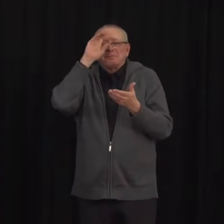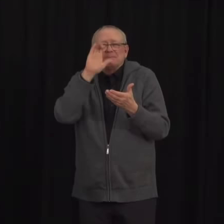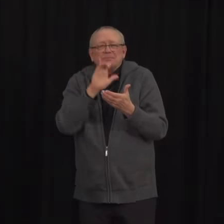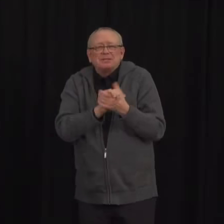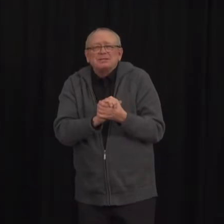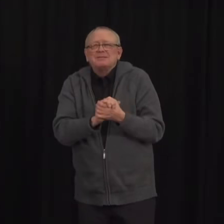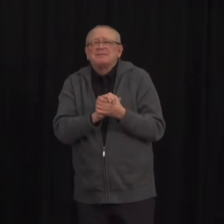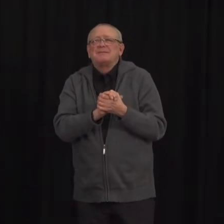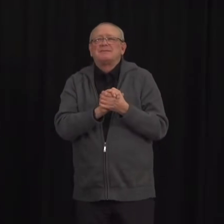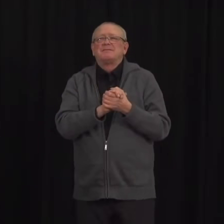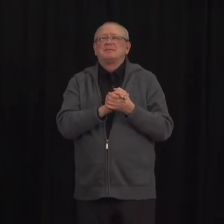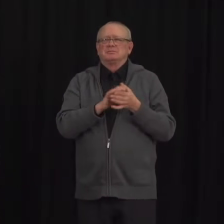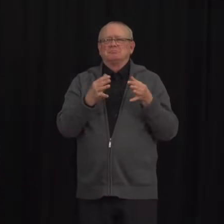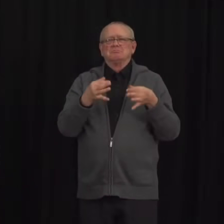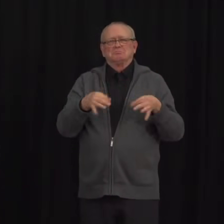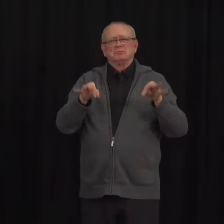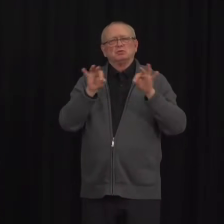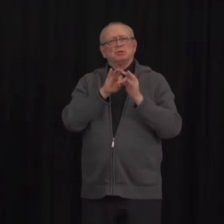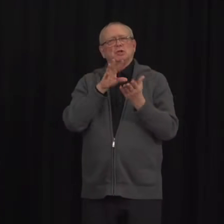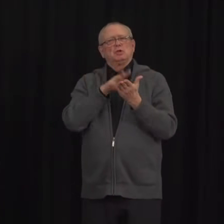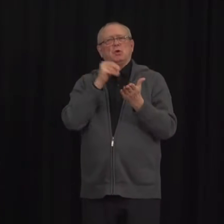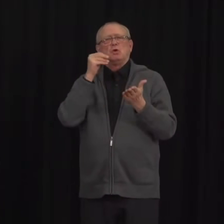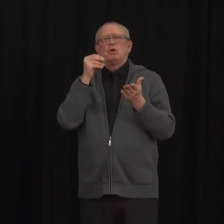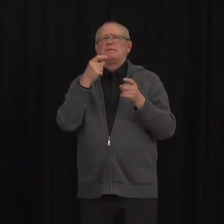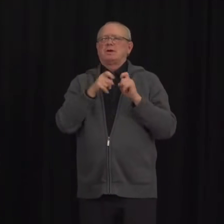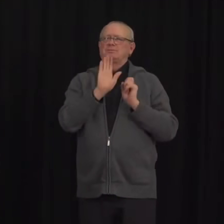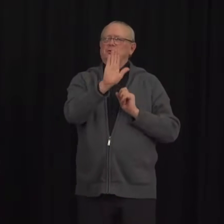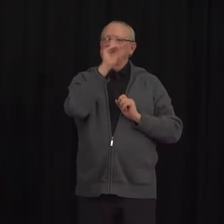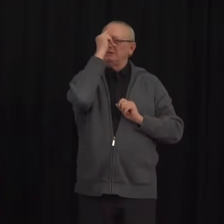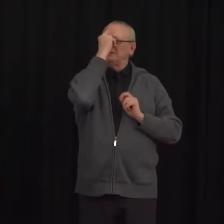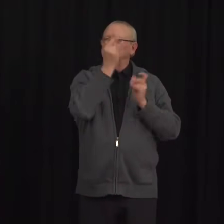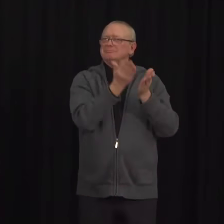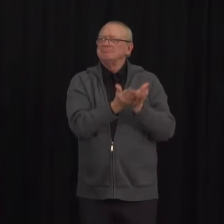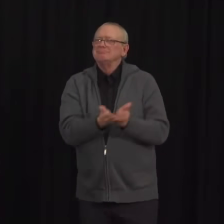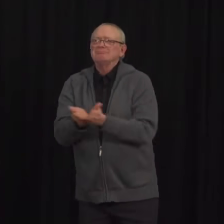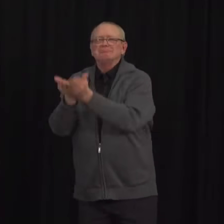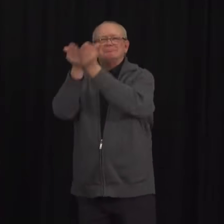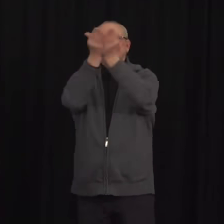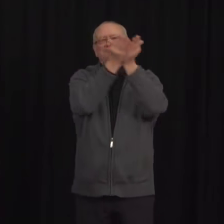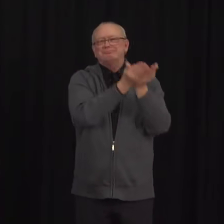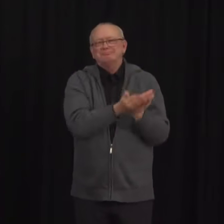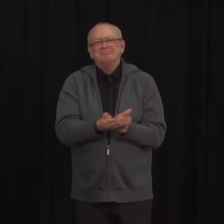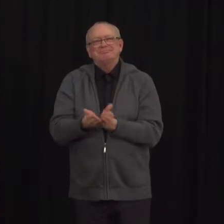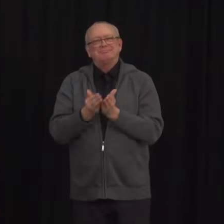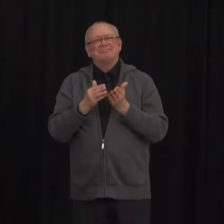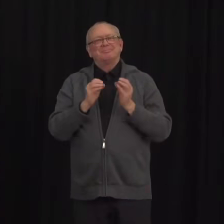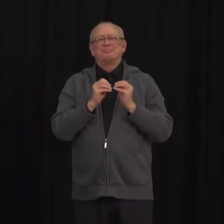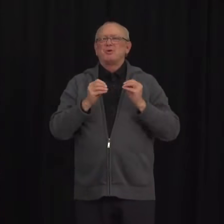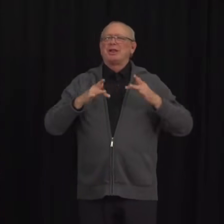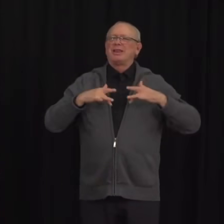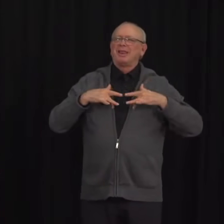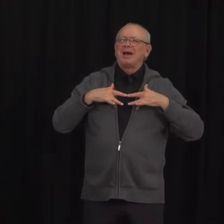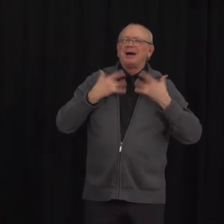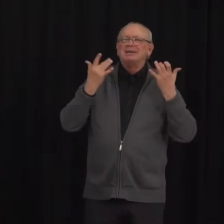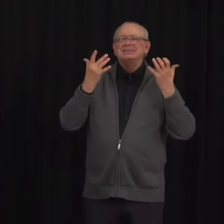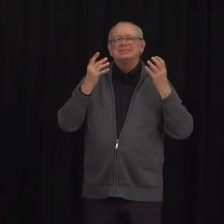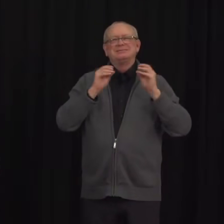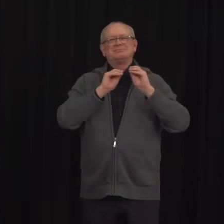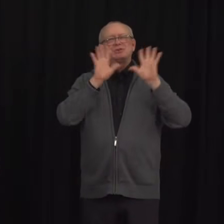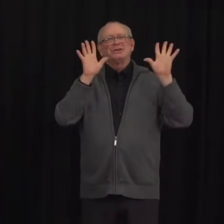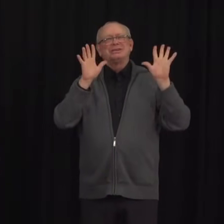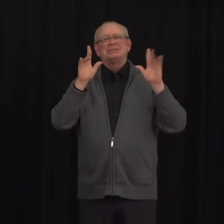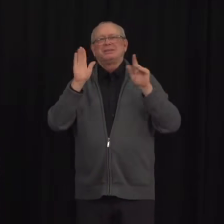all take away from Diwali is that light always overcomes the darkness. I know that right now, many are feeling